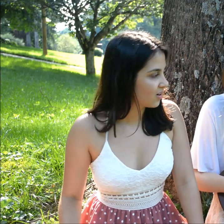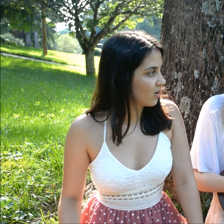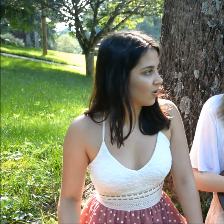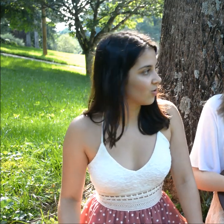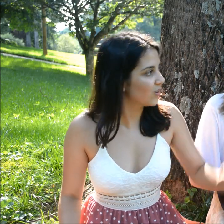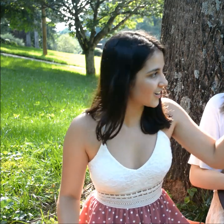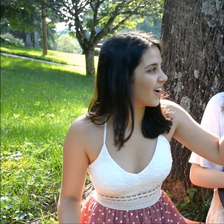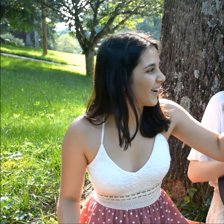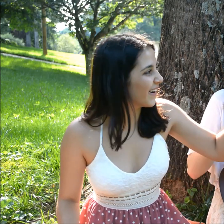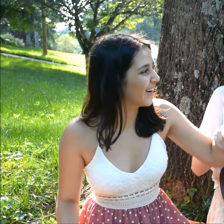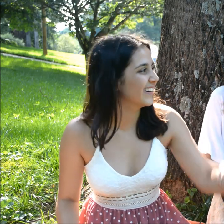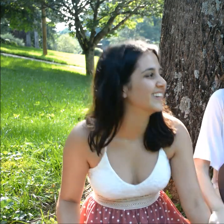Rock on